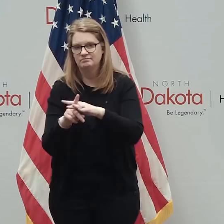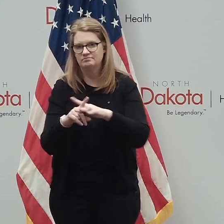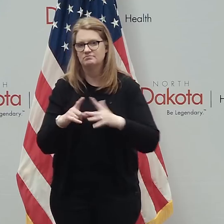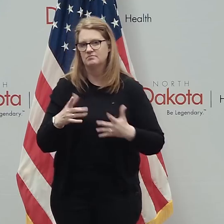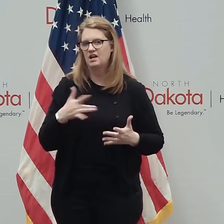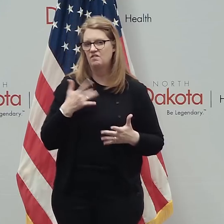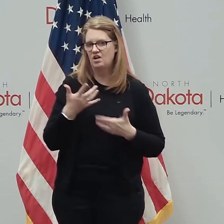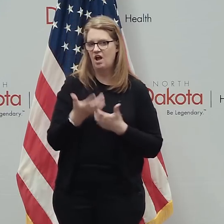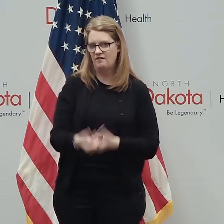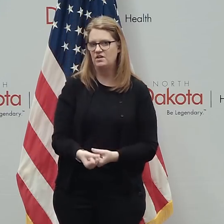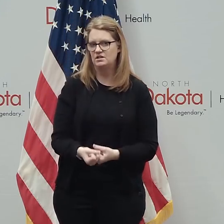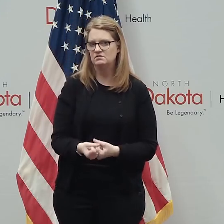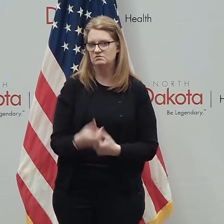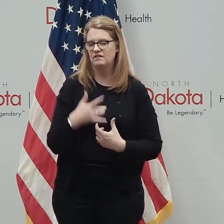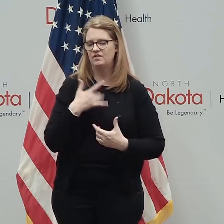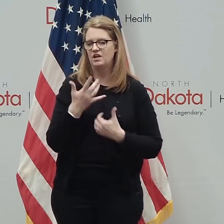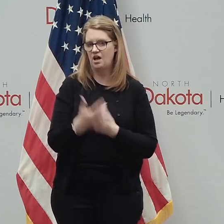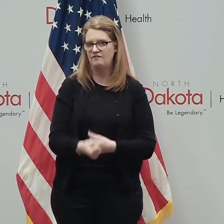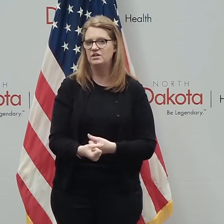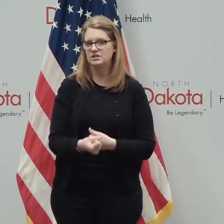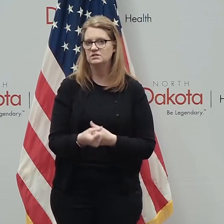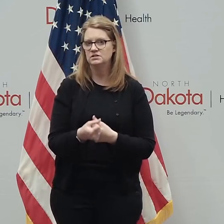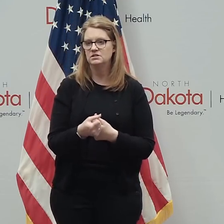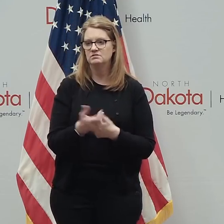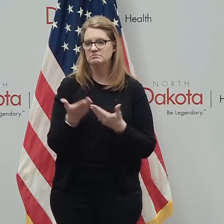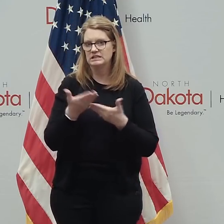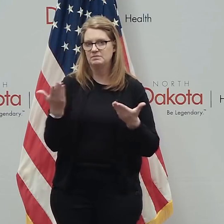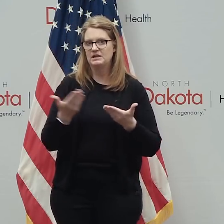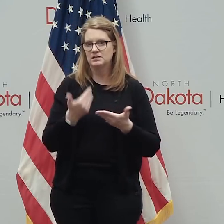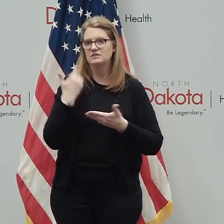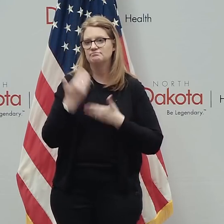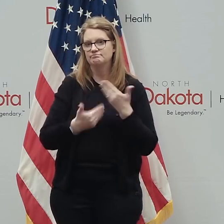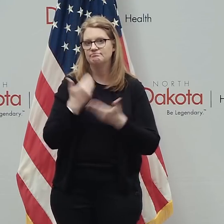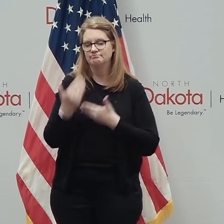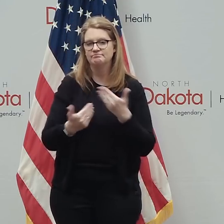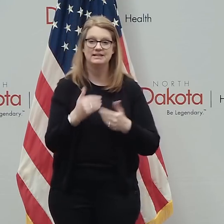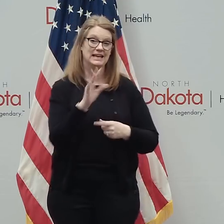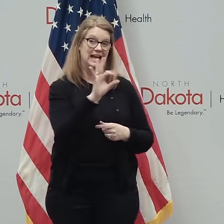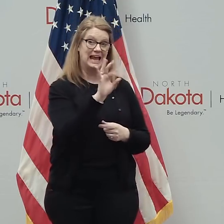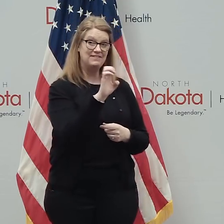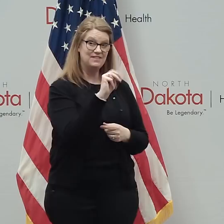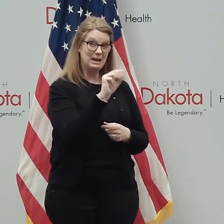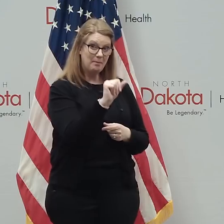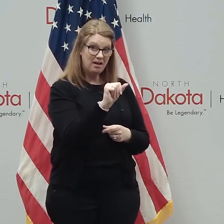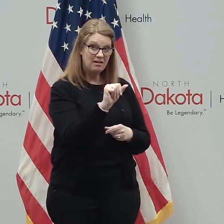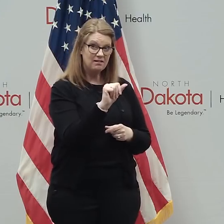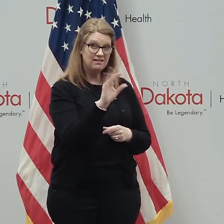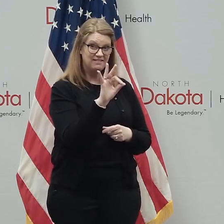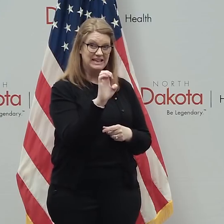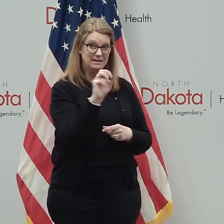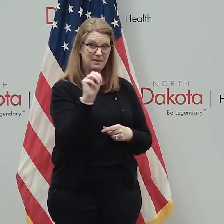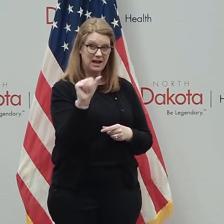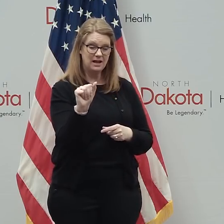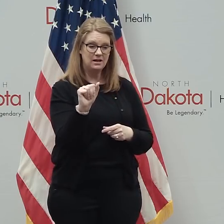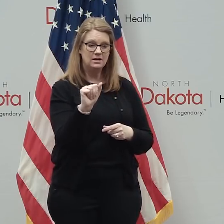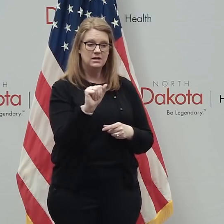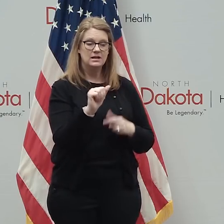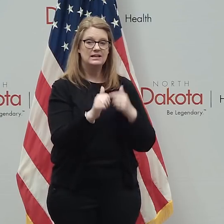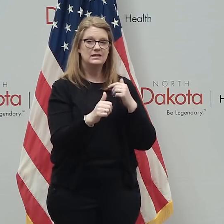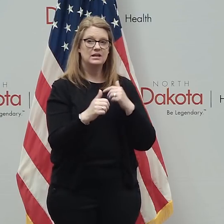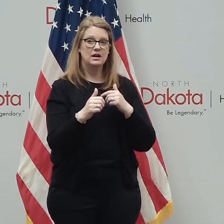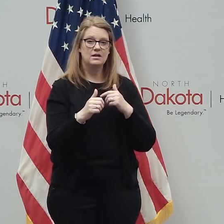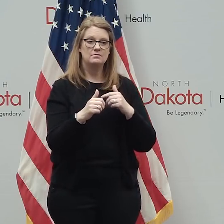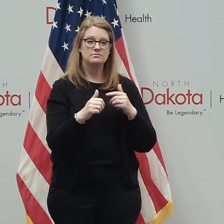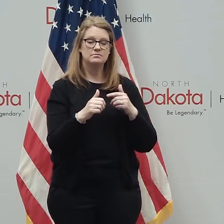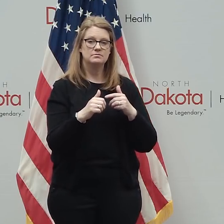are going to keep rolling. And FEMA themselves has committed, each state has submitted a